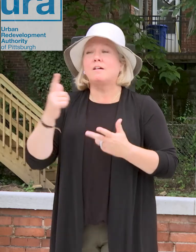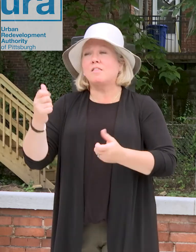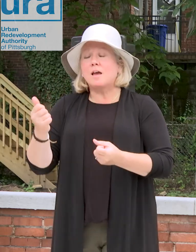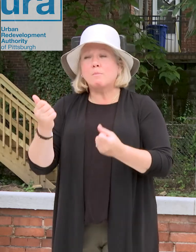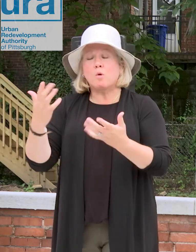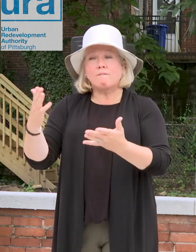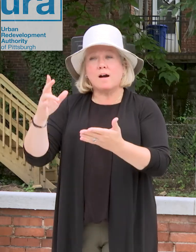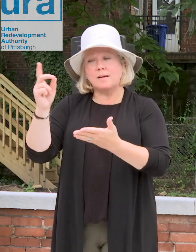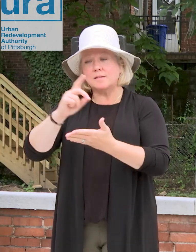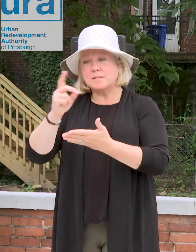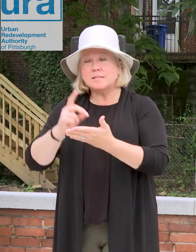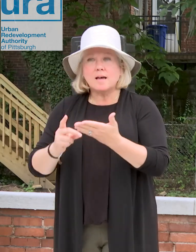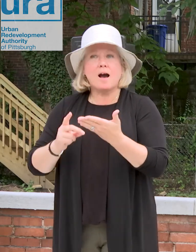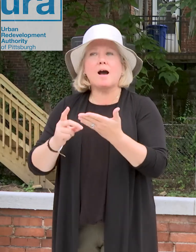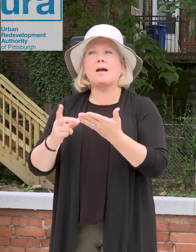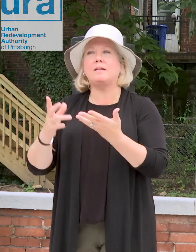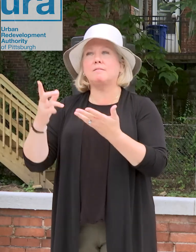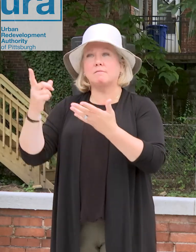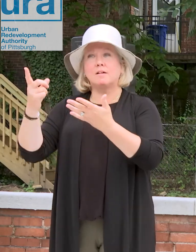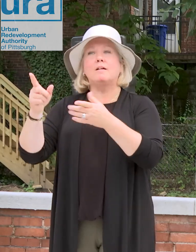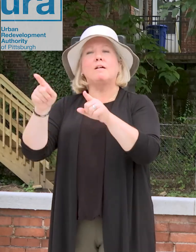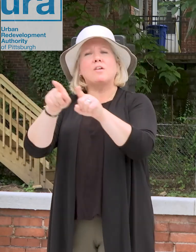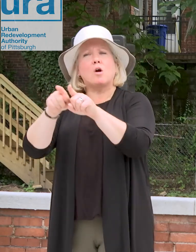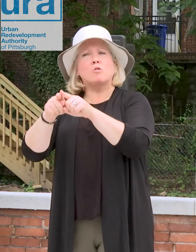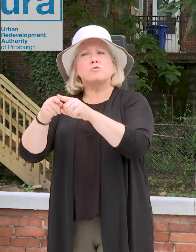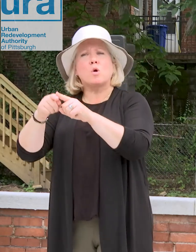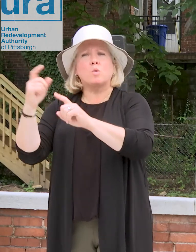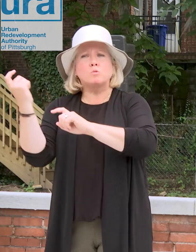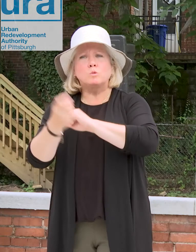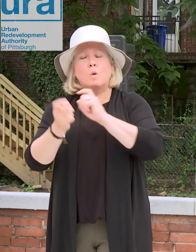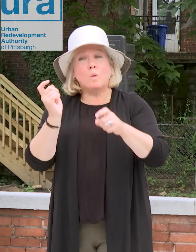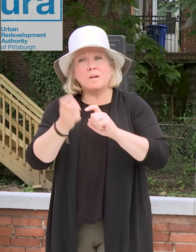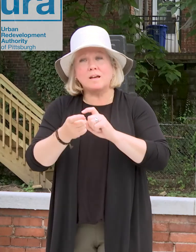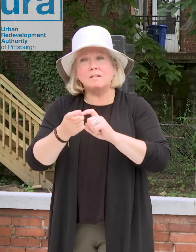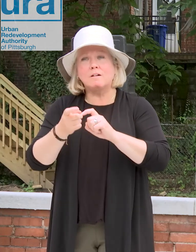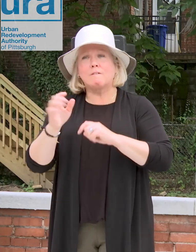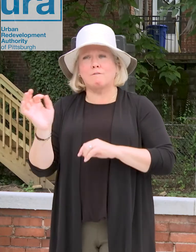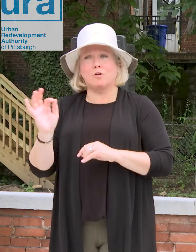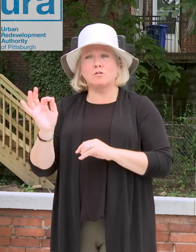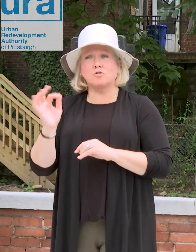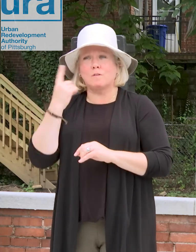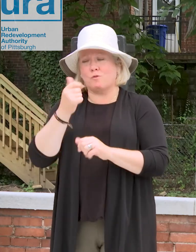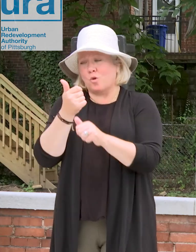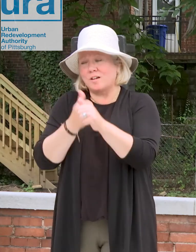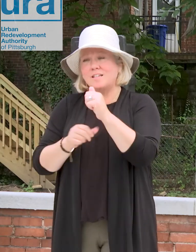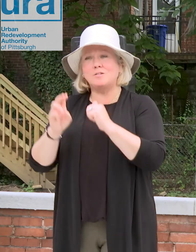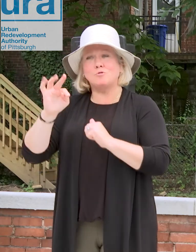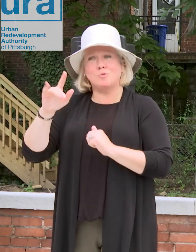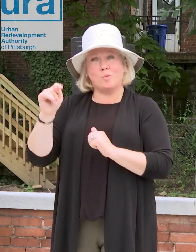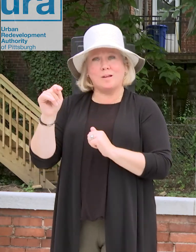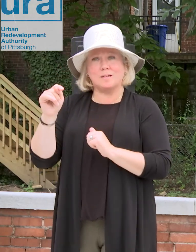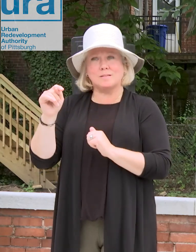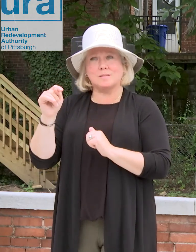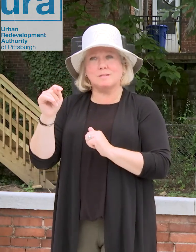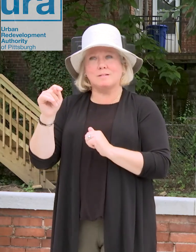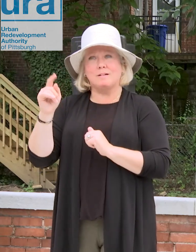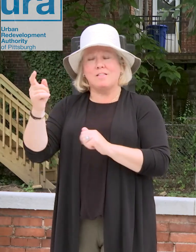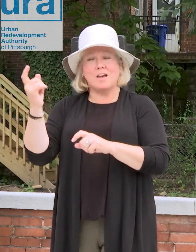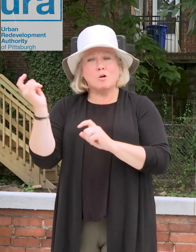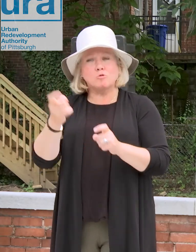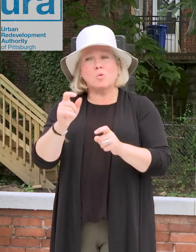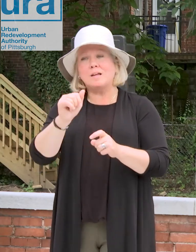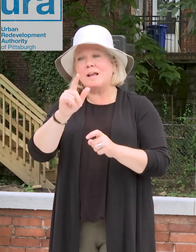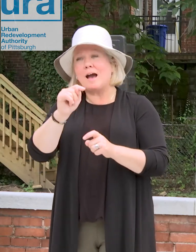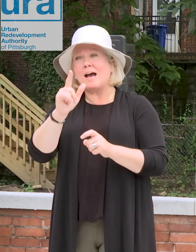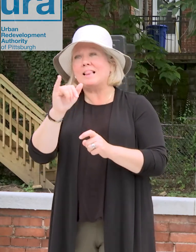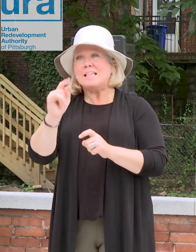design work for us, they're also donating furnishings for every unit that we're doing. They're going to donate at least 1